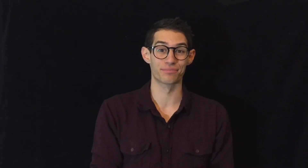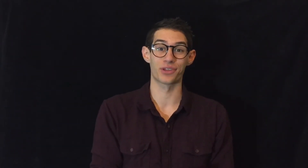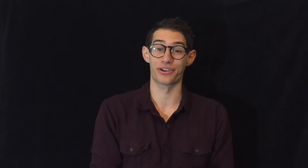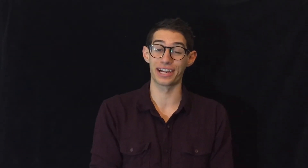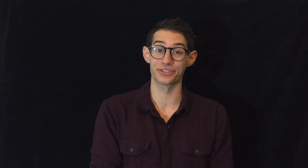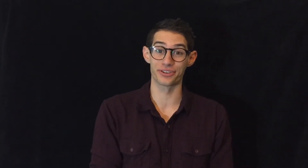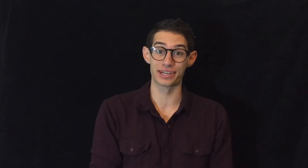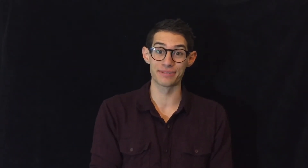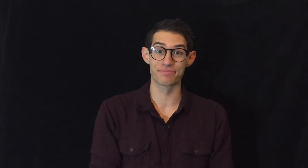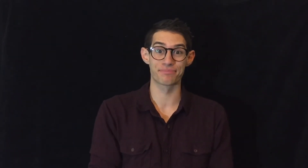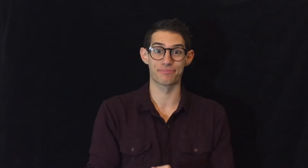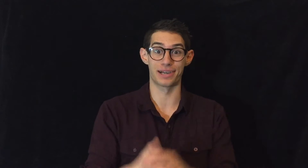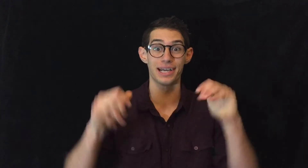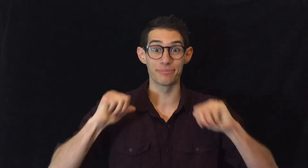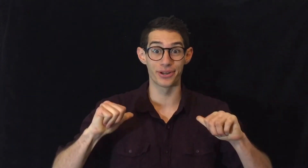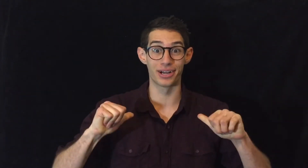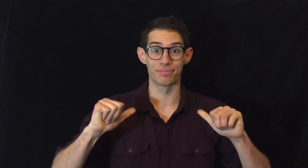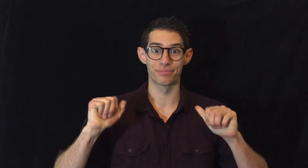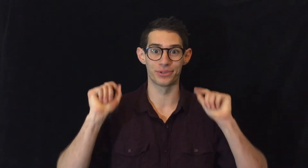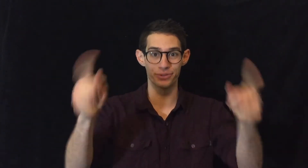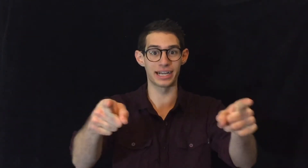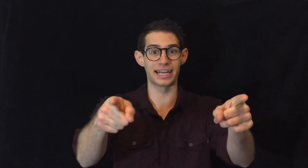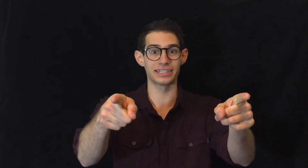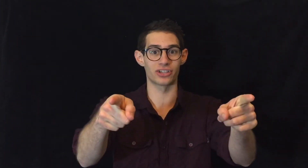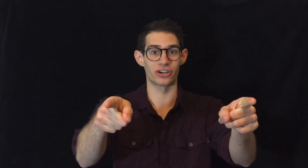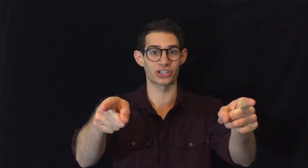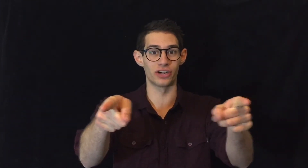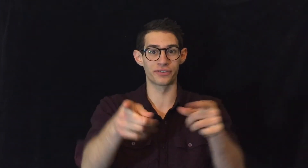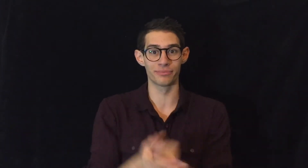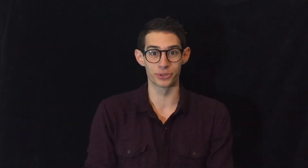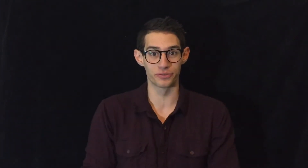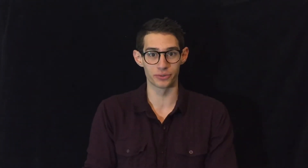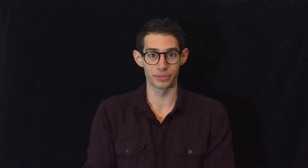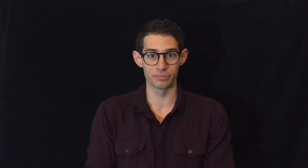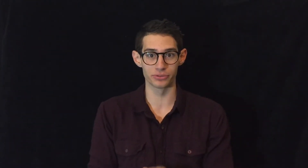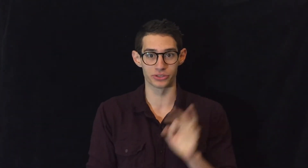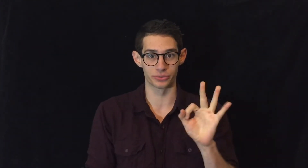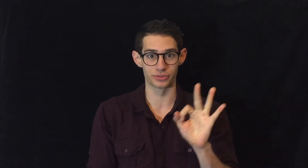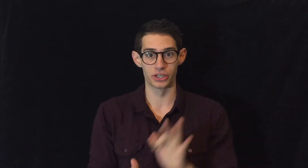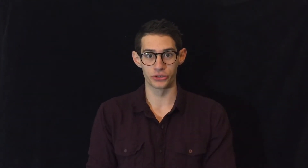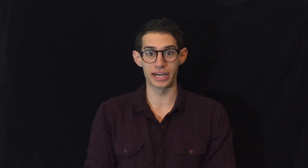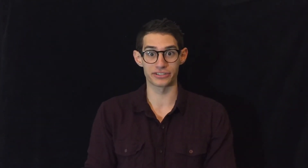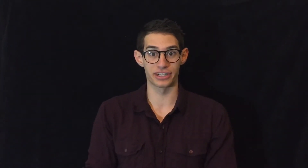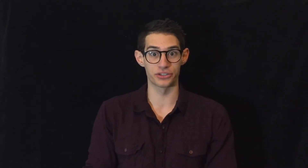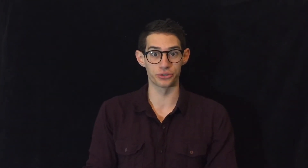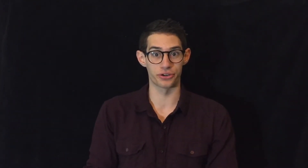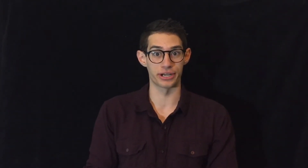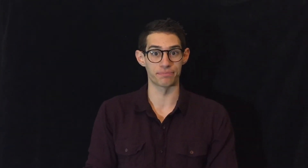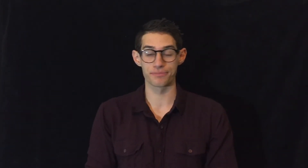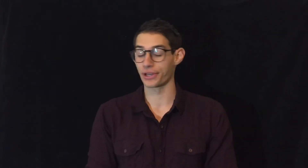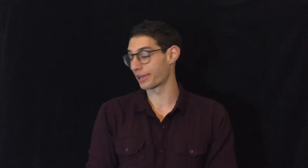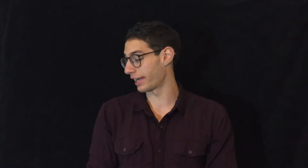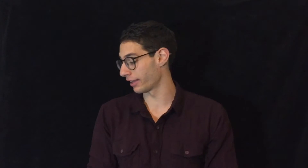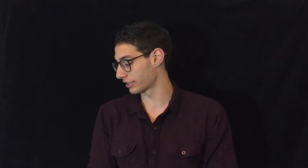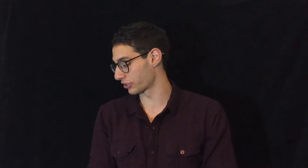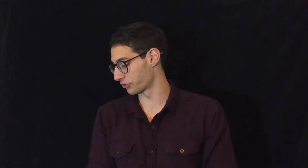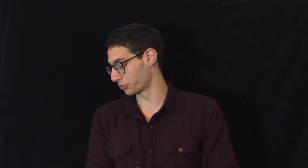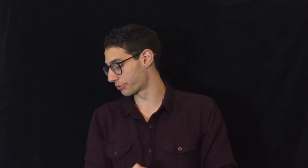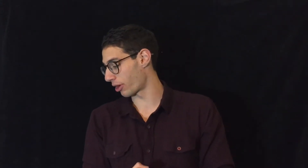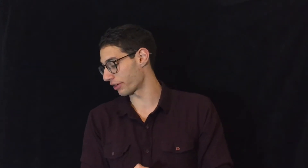Are you guys ready? I'm not, but you guys are confident, beautiful people, so you guys are going to do great. Okay, Alexa, resume